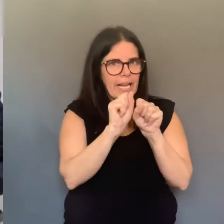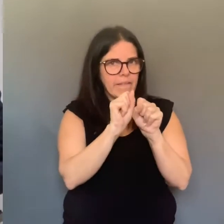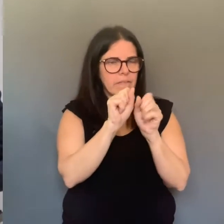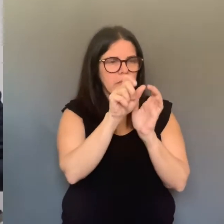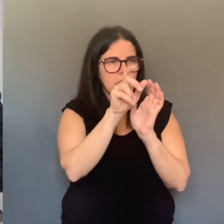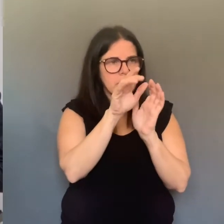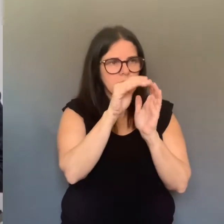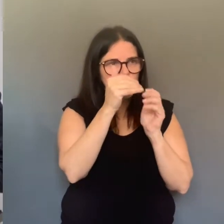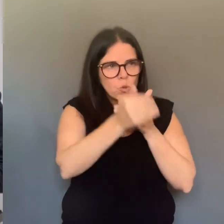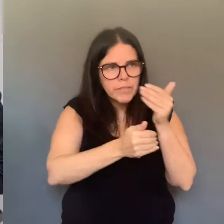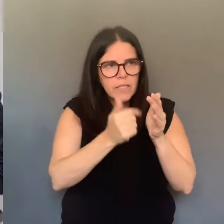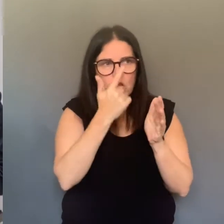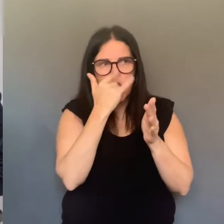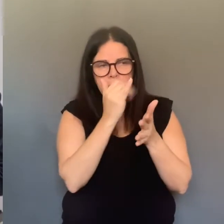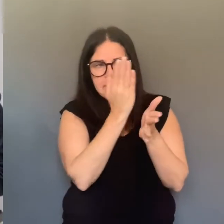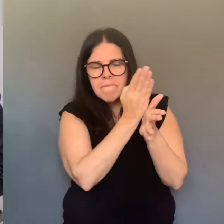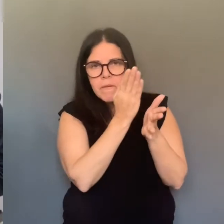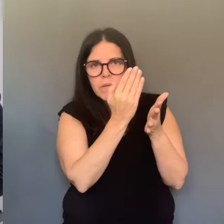the